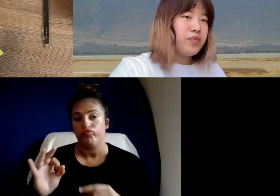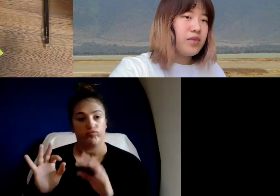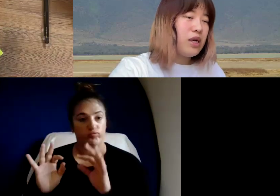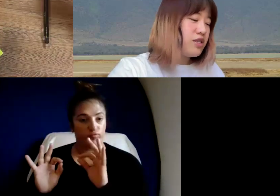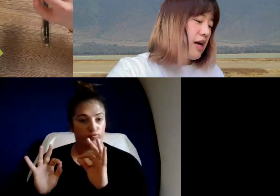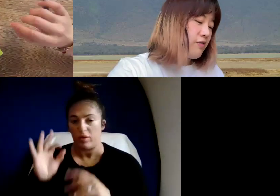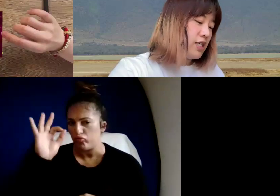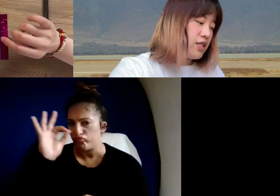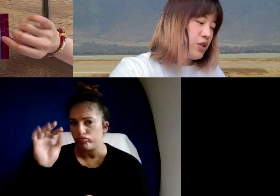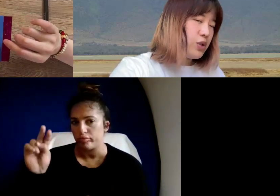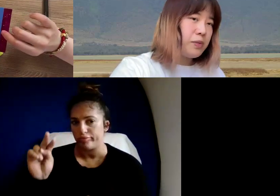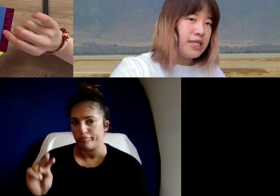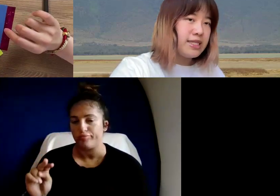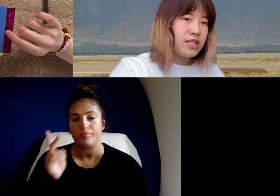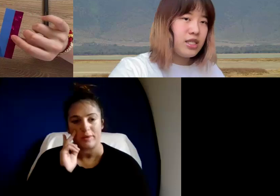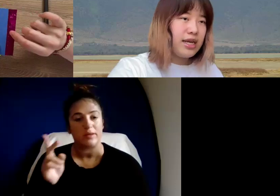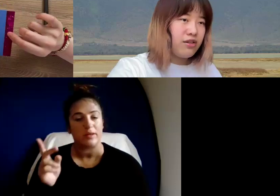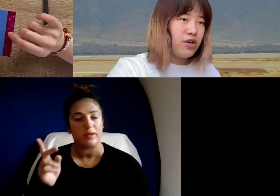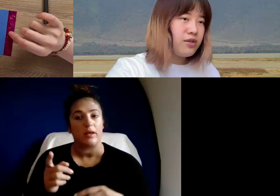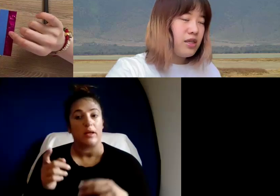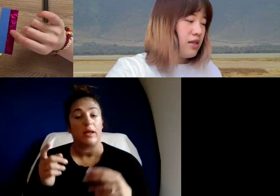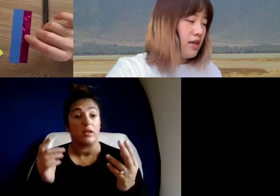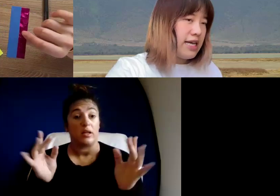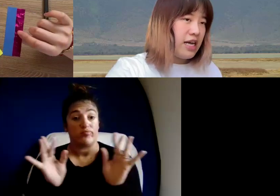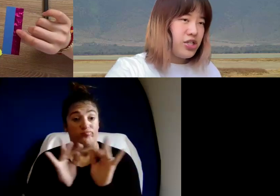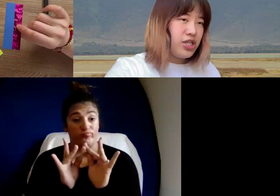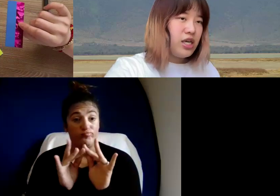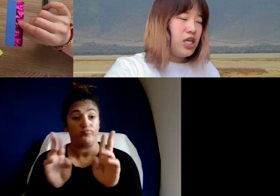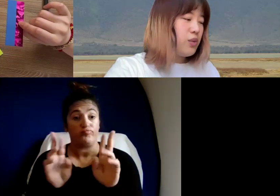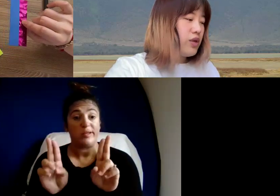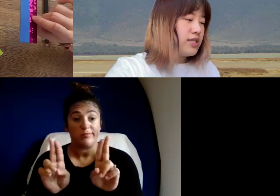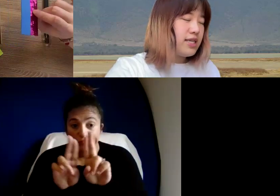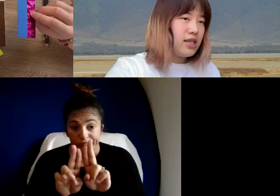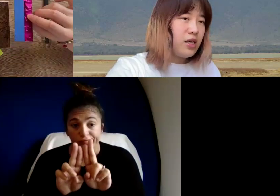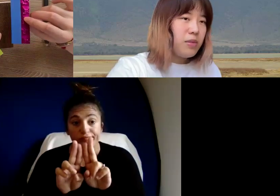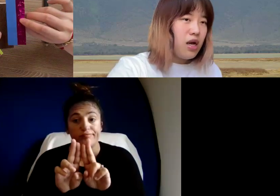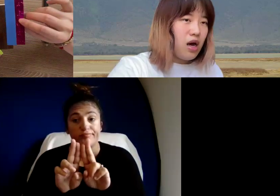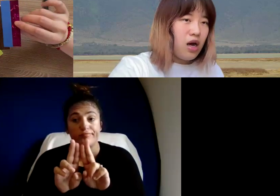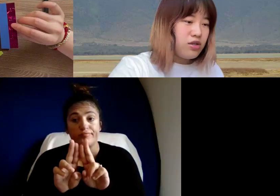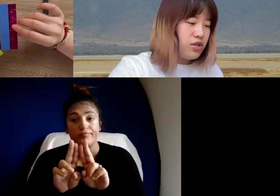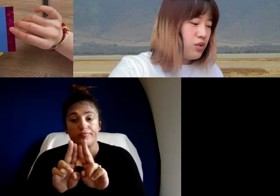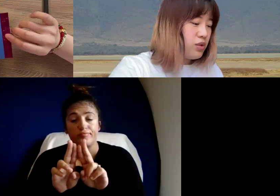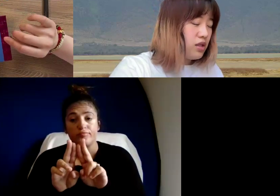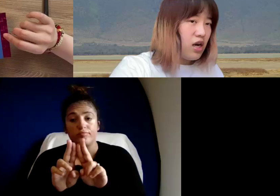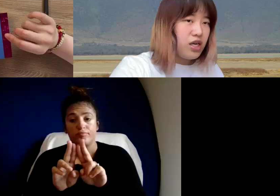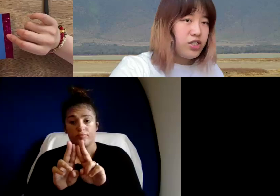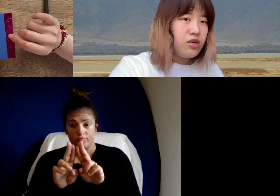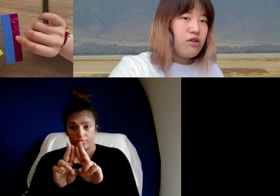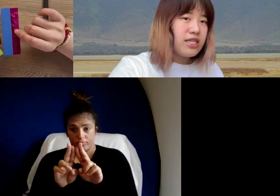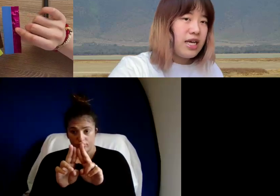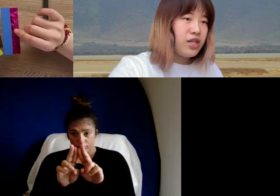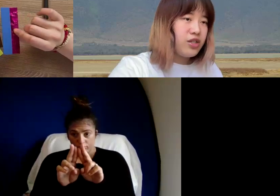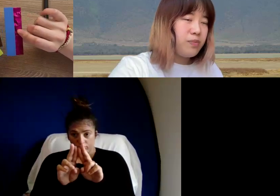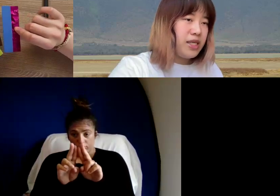And once you have these 2 pieces together attached, you will stick them onto the